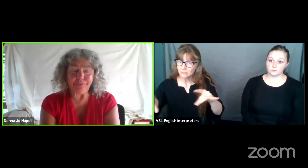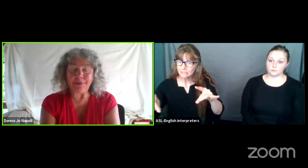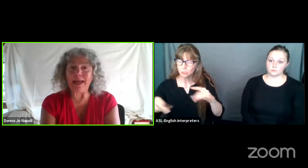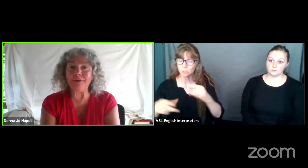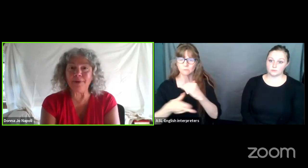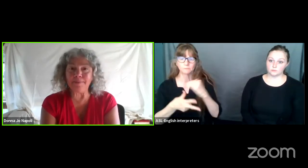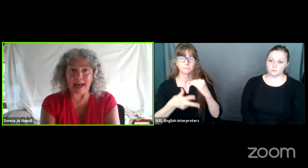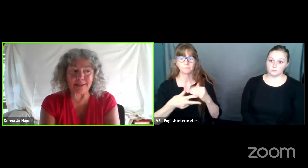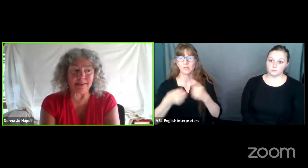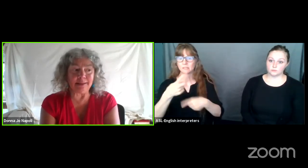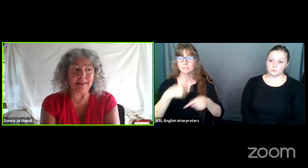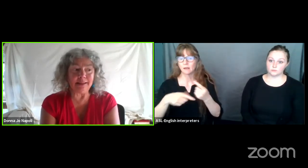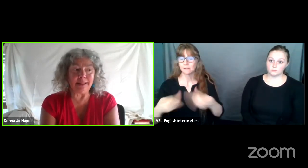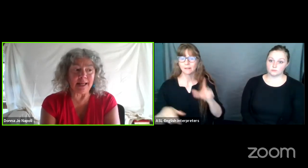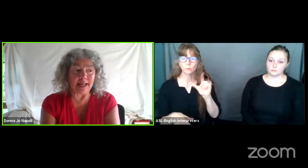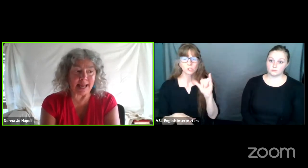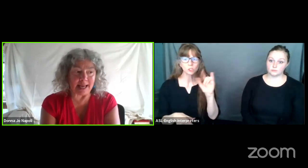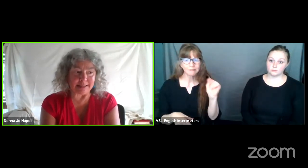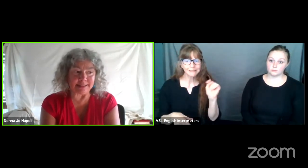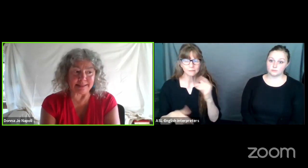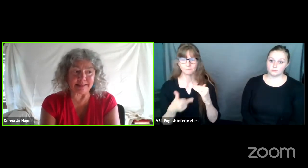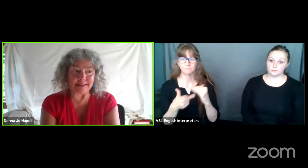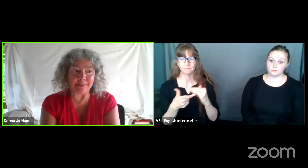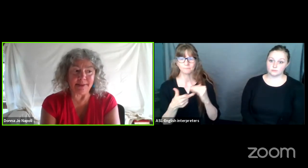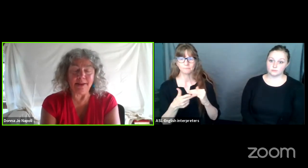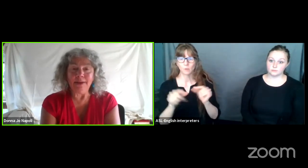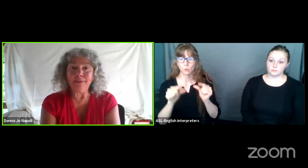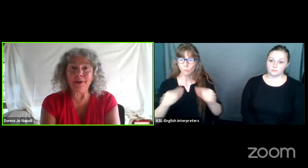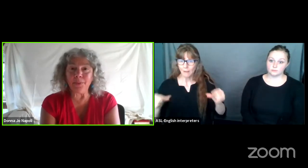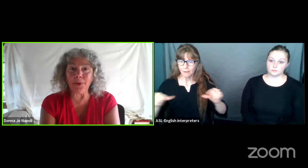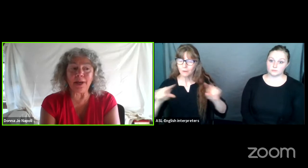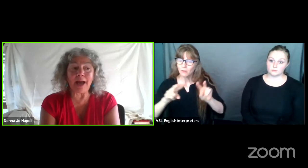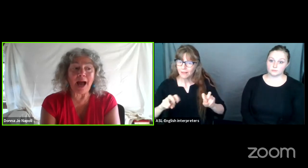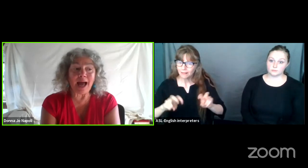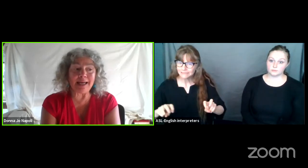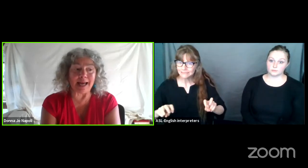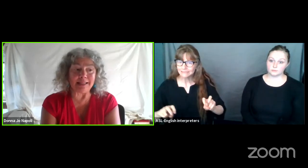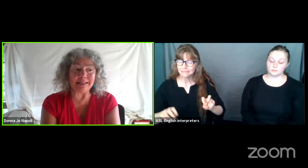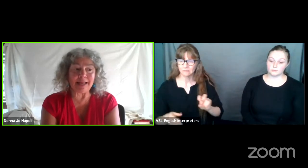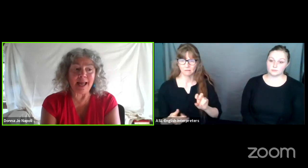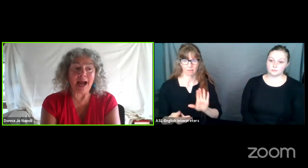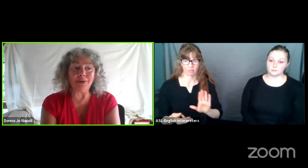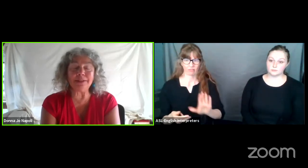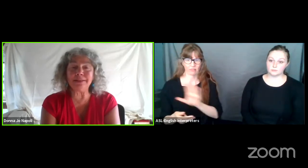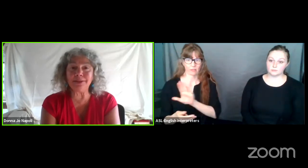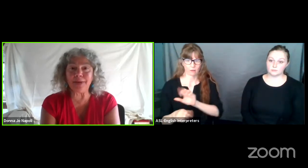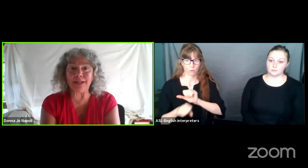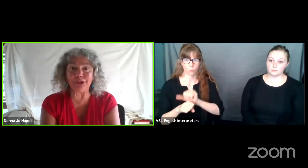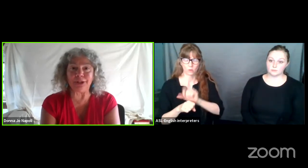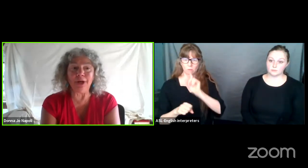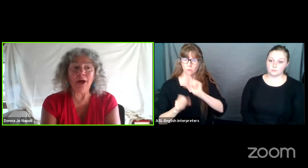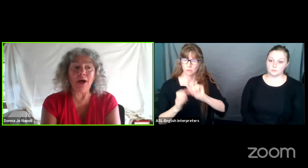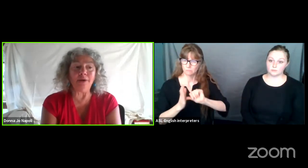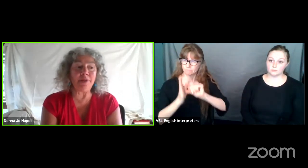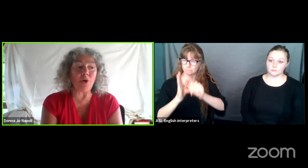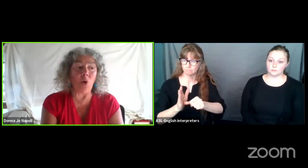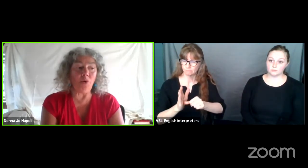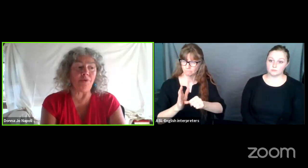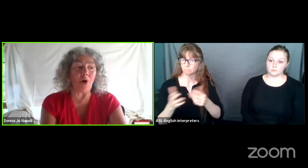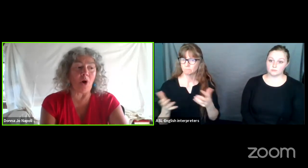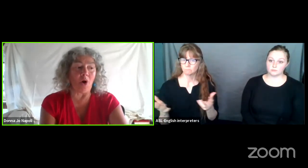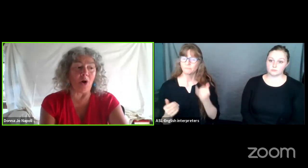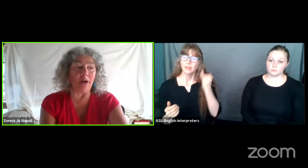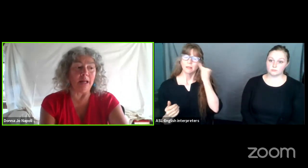literature, and grammatical analysis. Their work highlights how consideration of